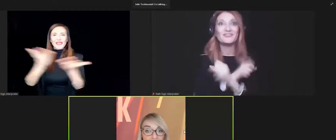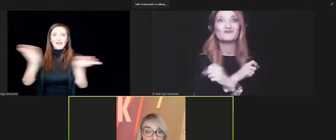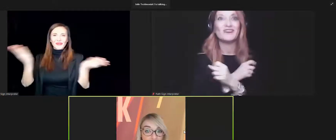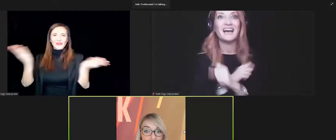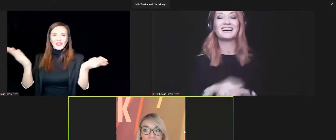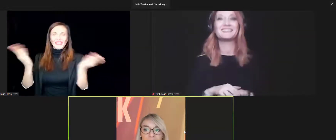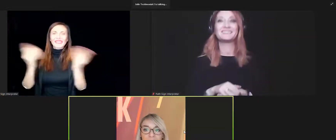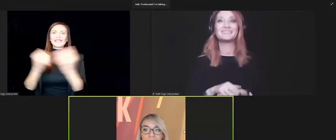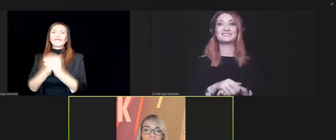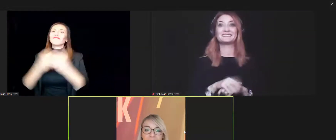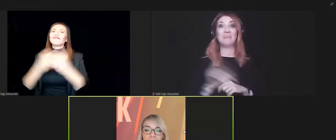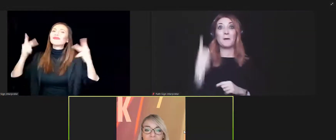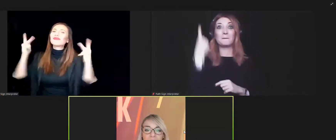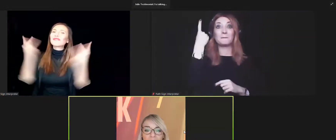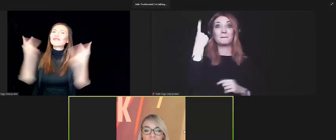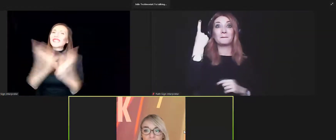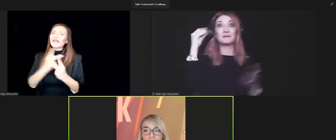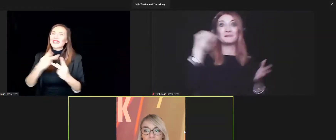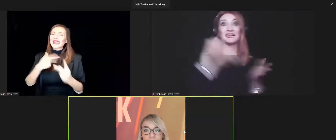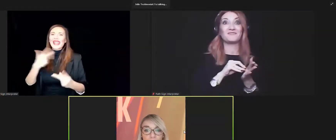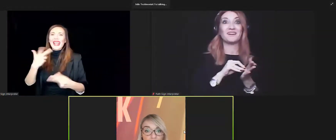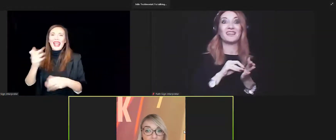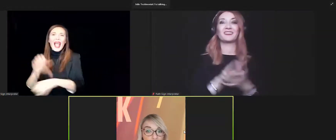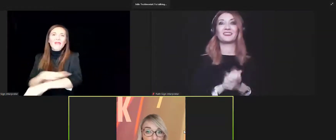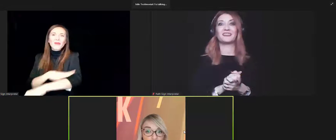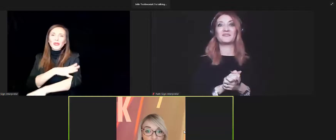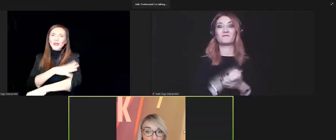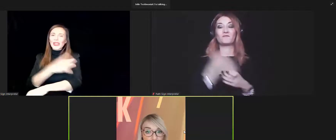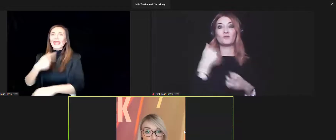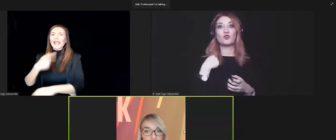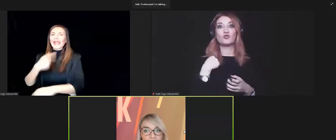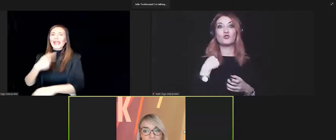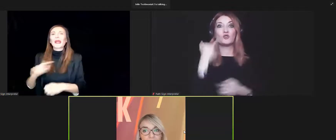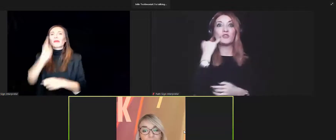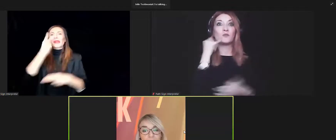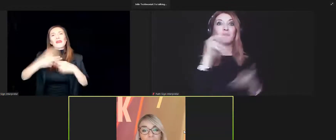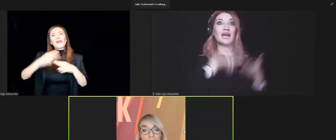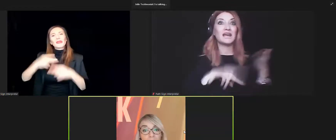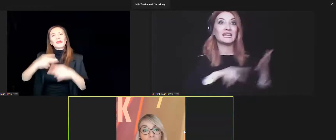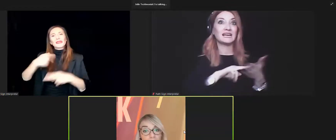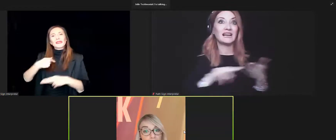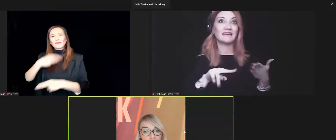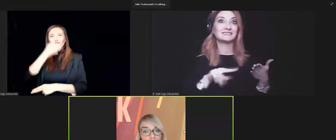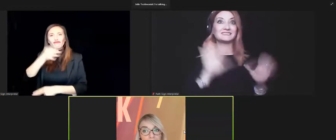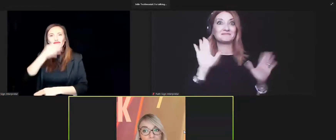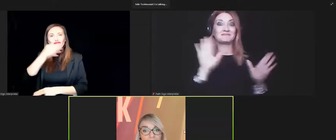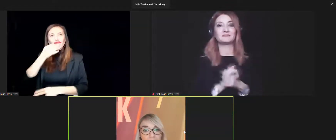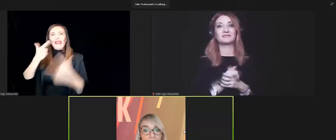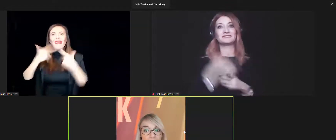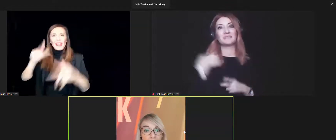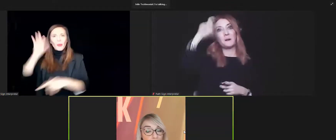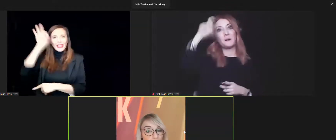My name is Julie. I am 33 years old. I'm married, and I have 3